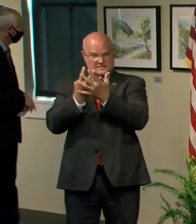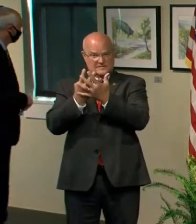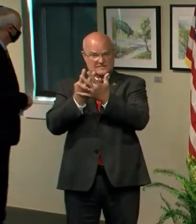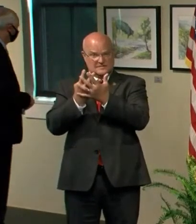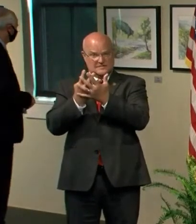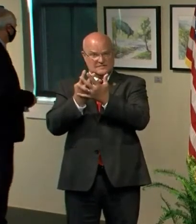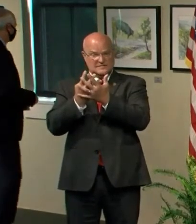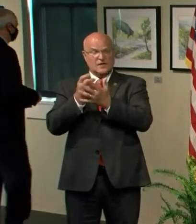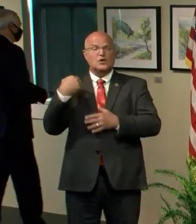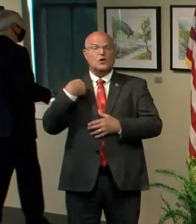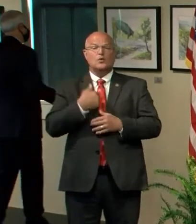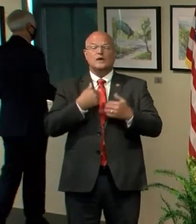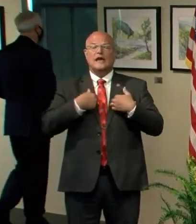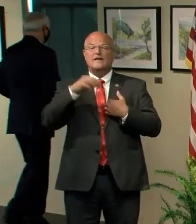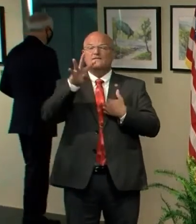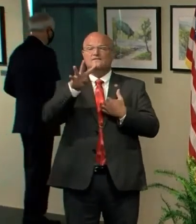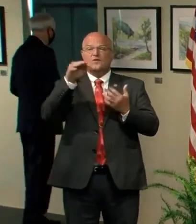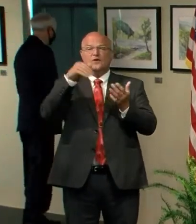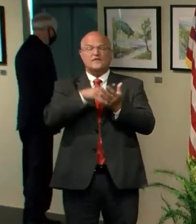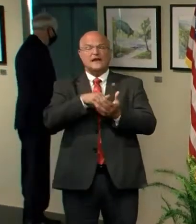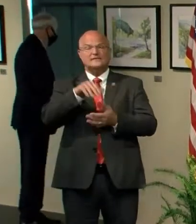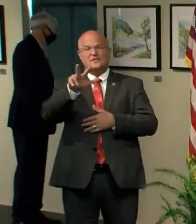facilities. And so we have